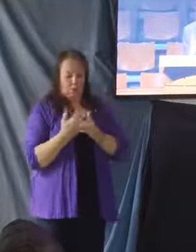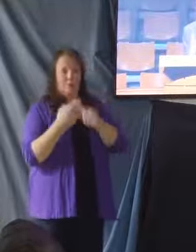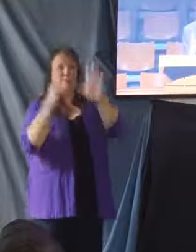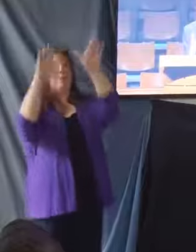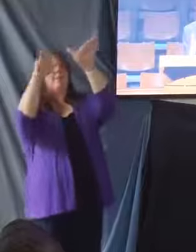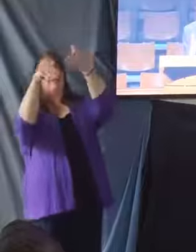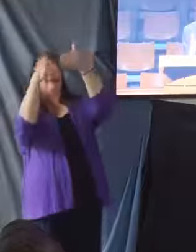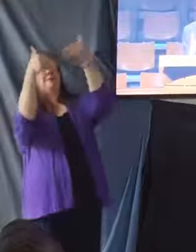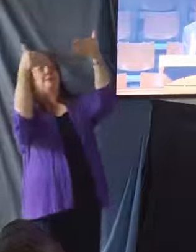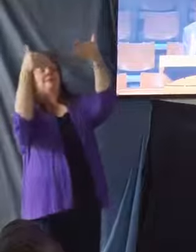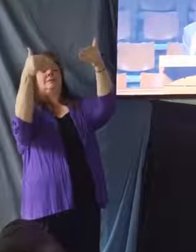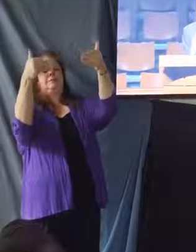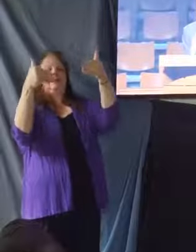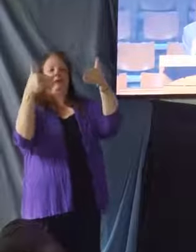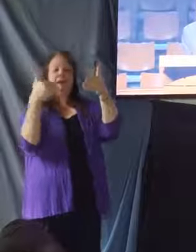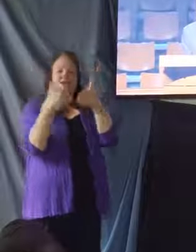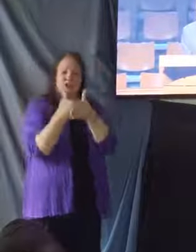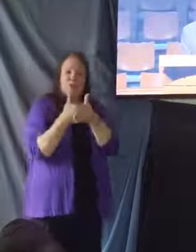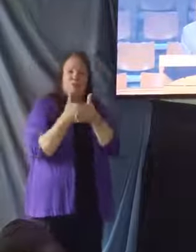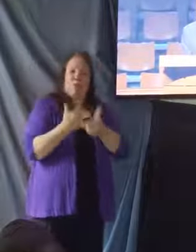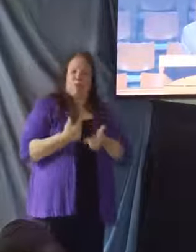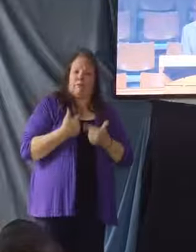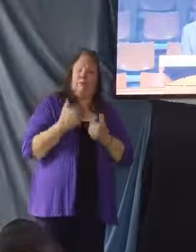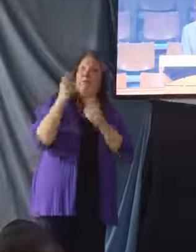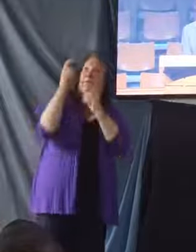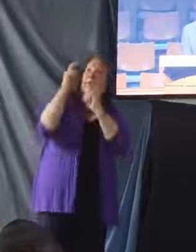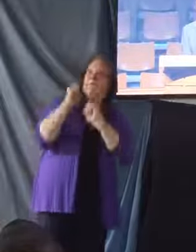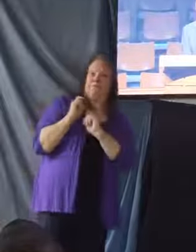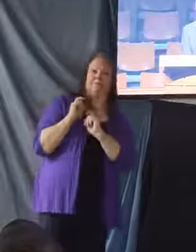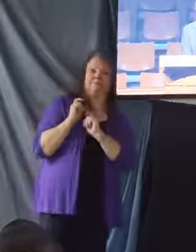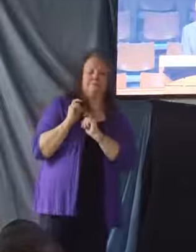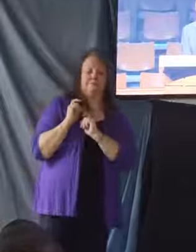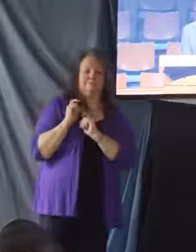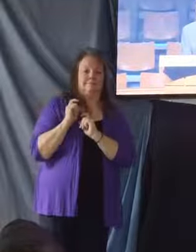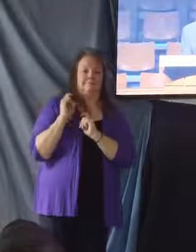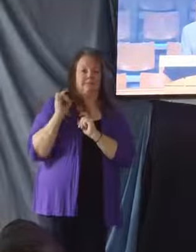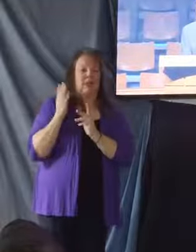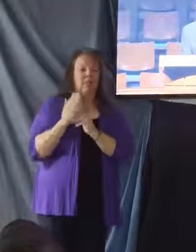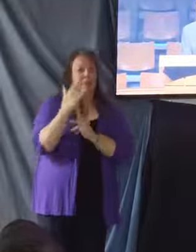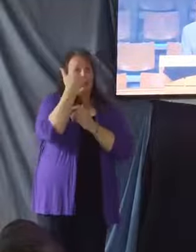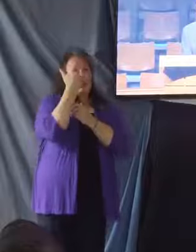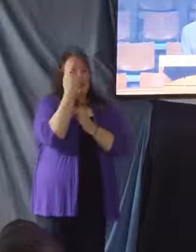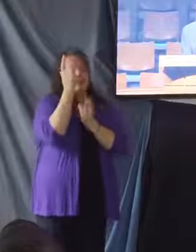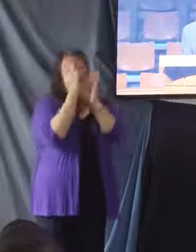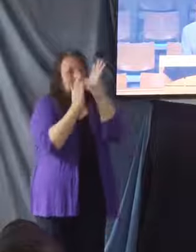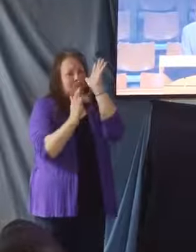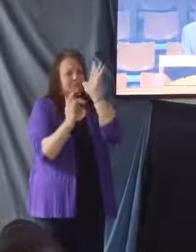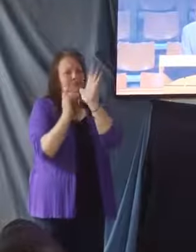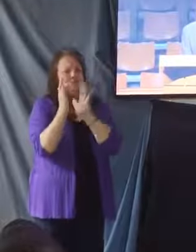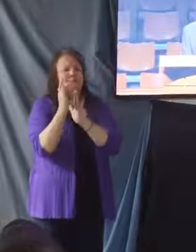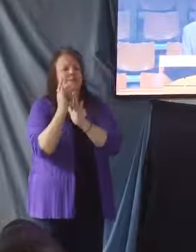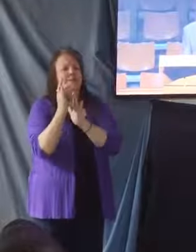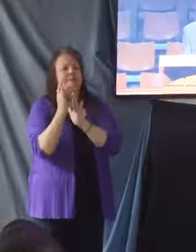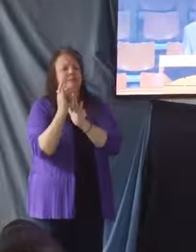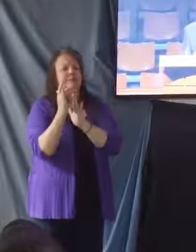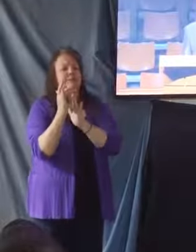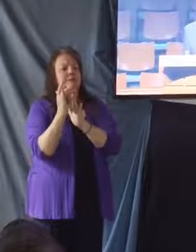above, the new birth. You have that through faith in Christ.